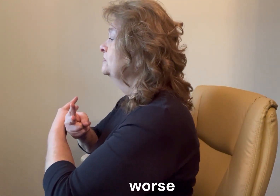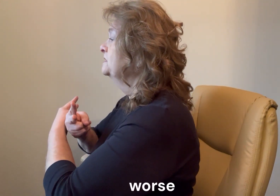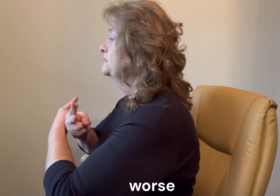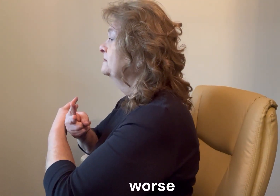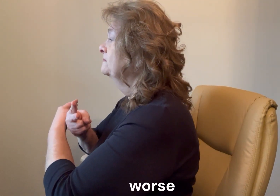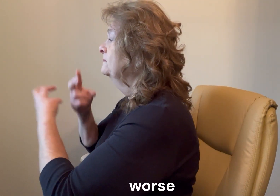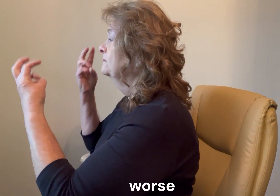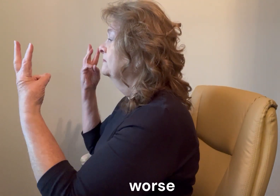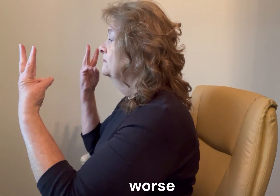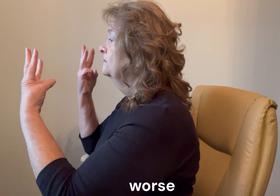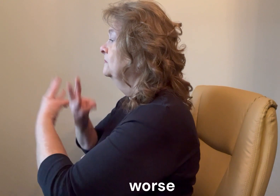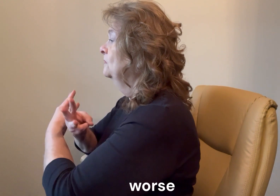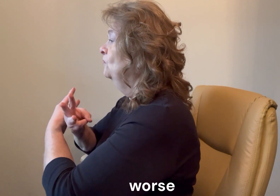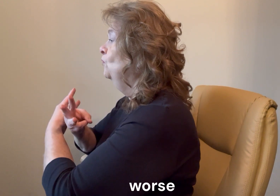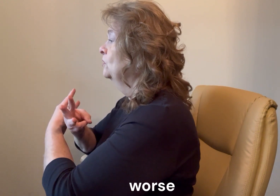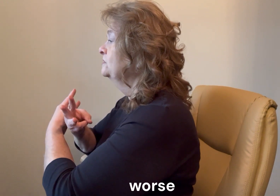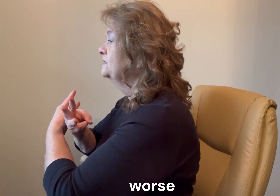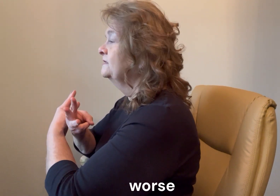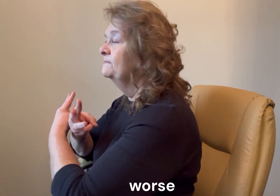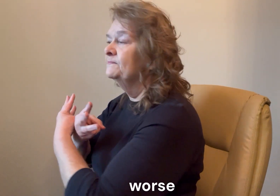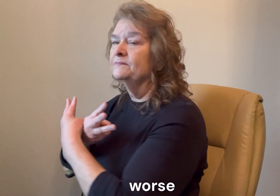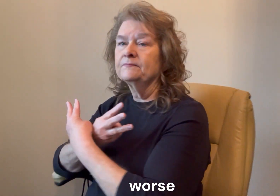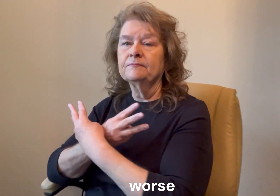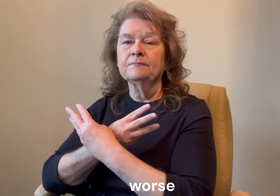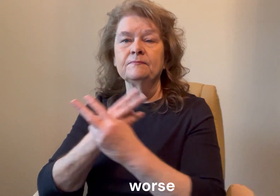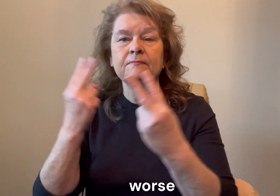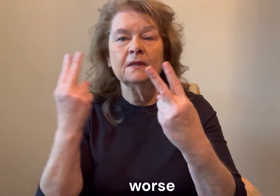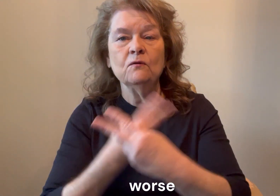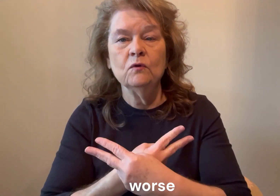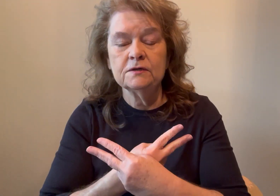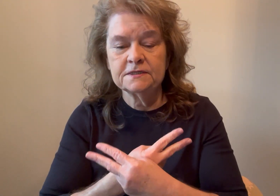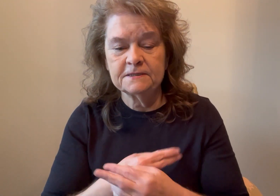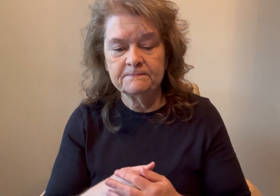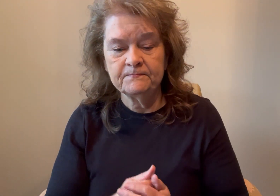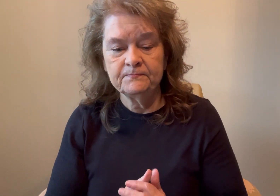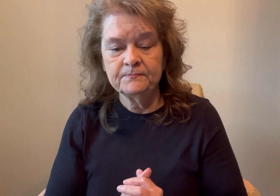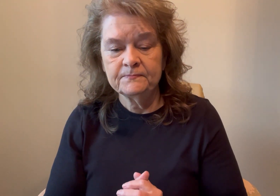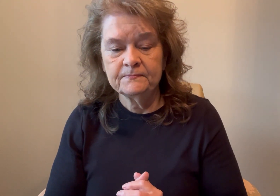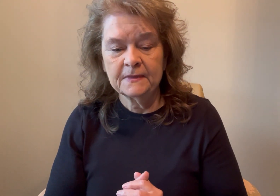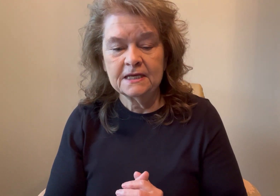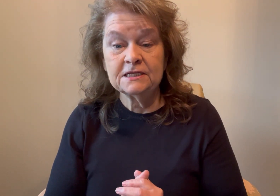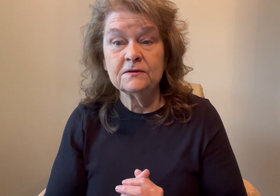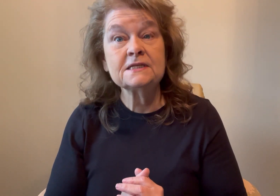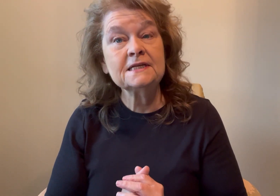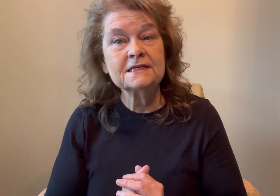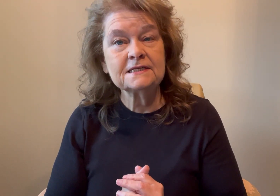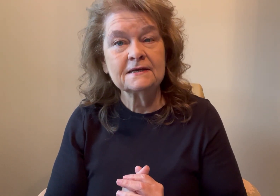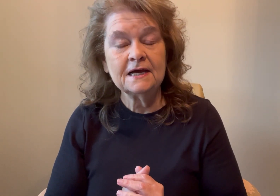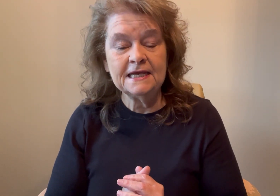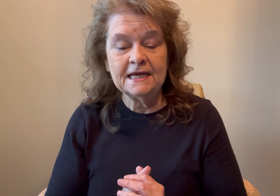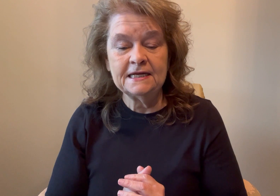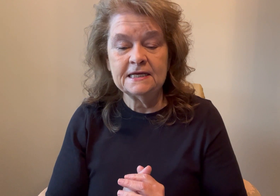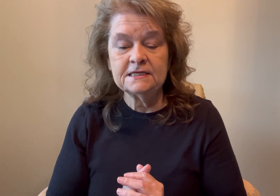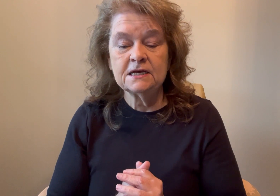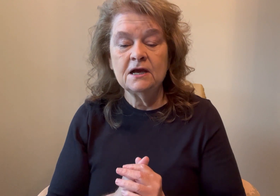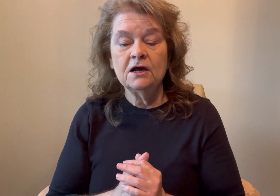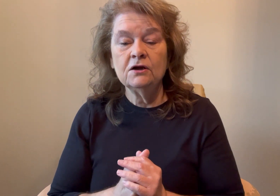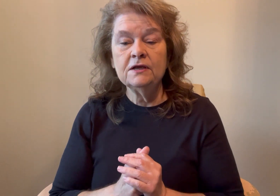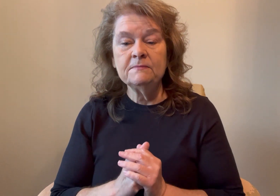Worse, worse, worse. So the sentence again is, her